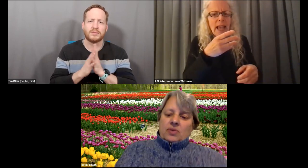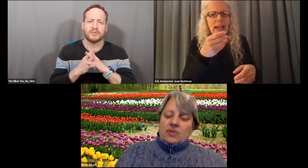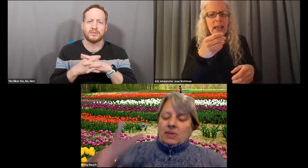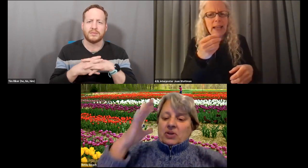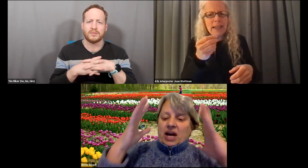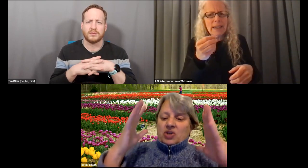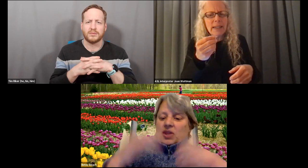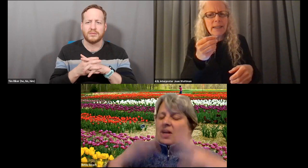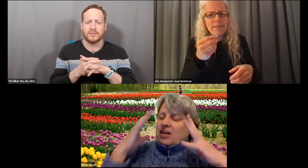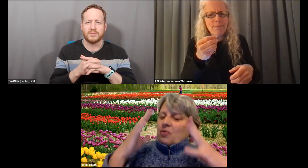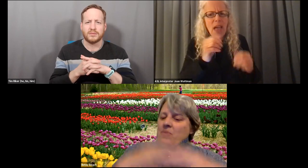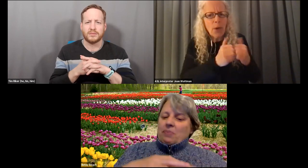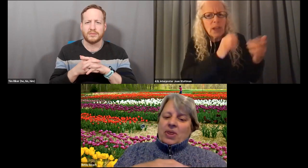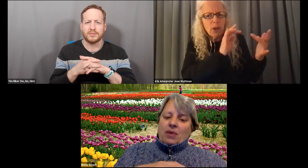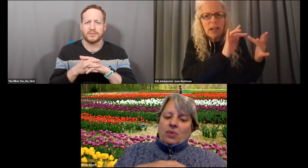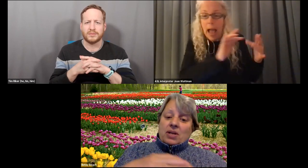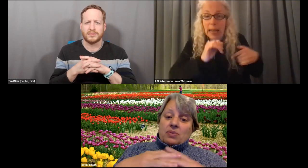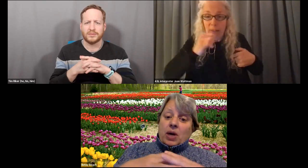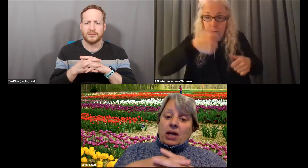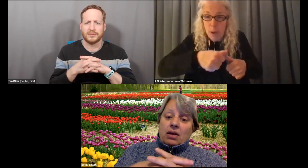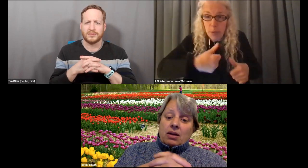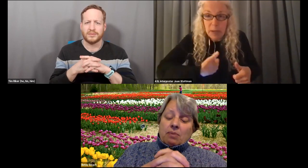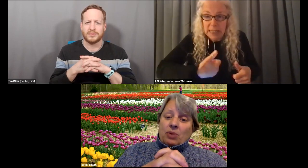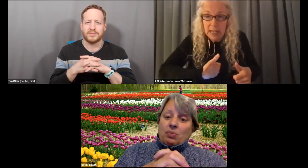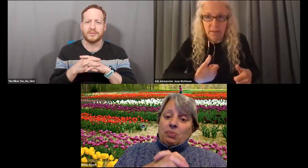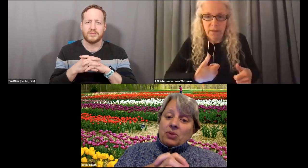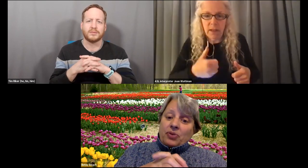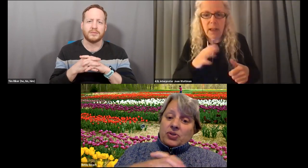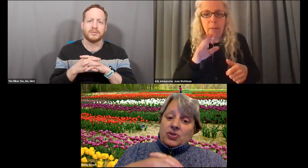some interaction there. I didn't remember that one as well. But I remember the first two.